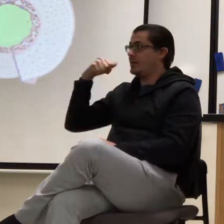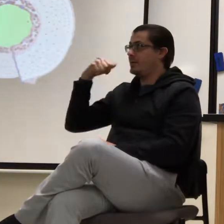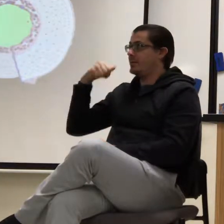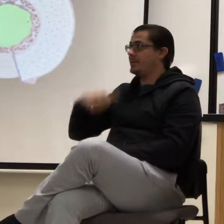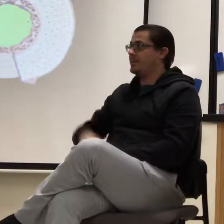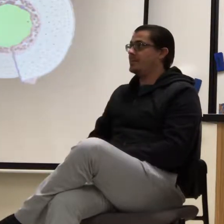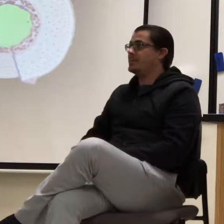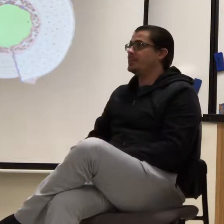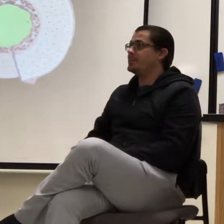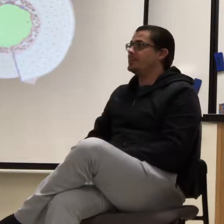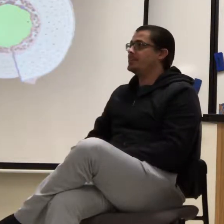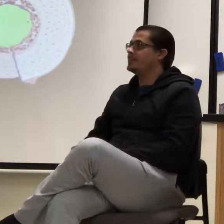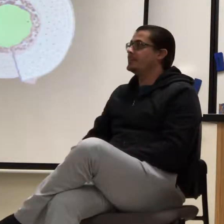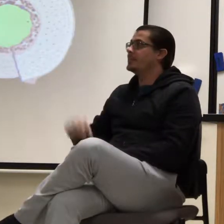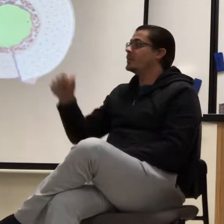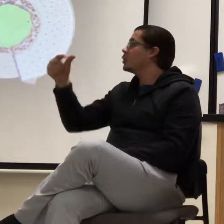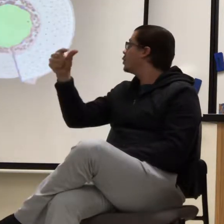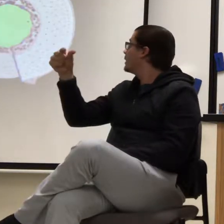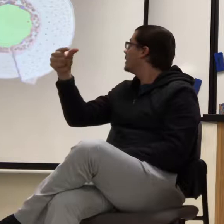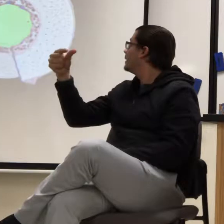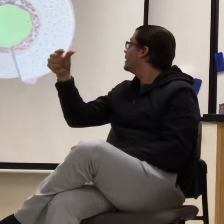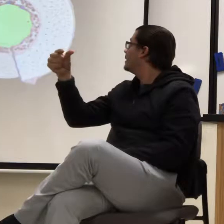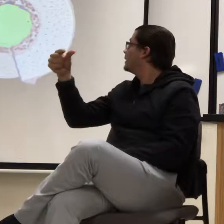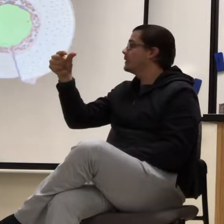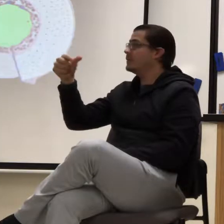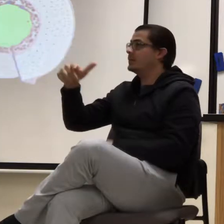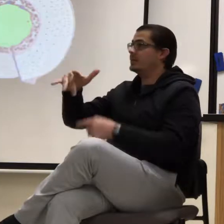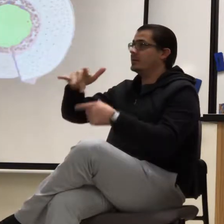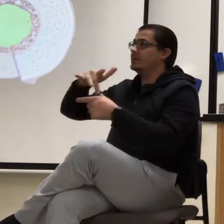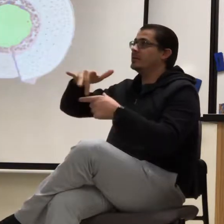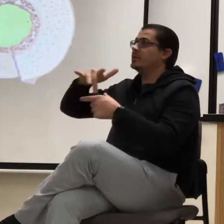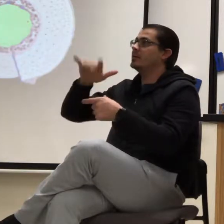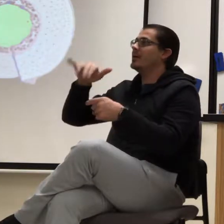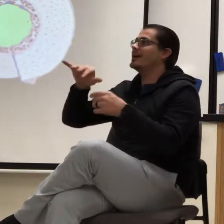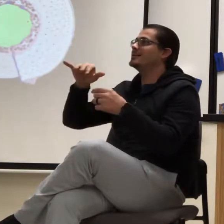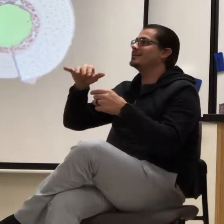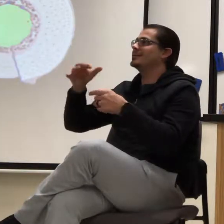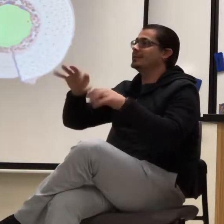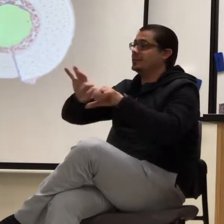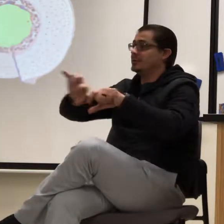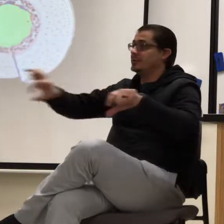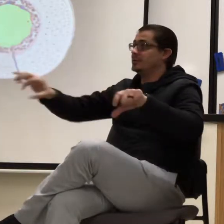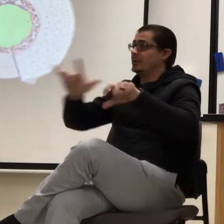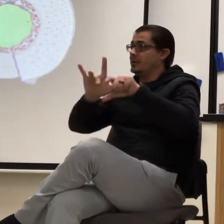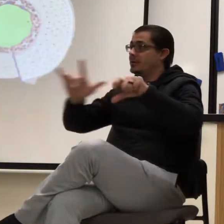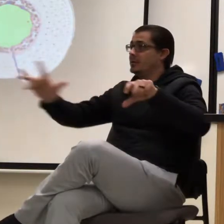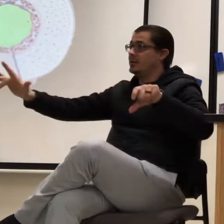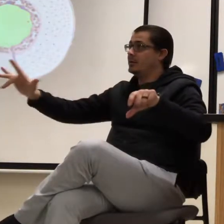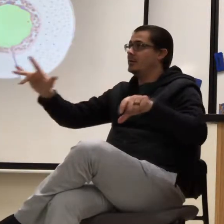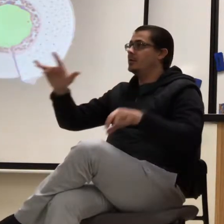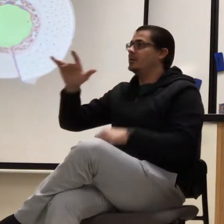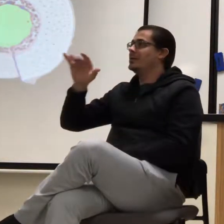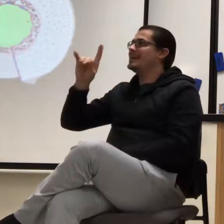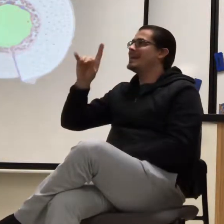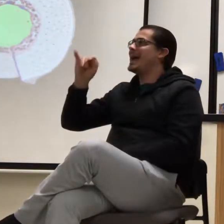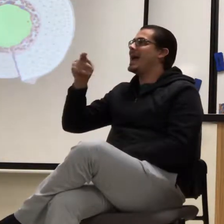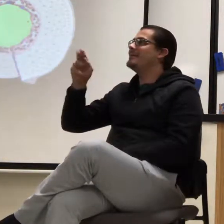what I've highlighted in green is the hollowed out diaphysis filled with yellow marrow.